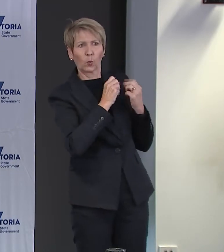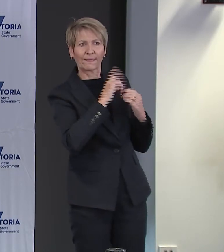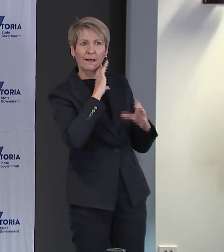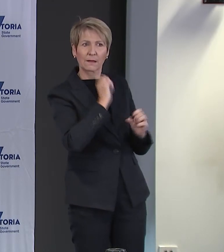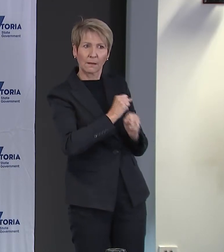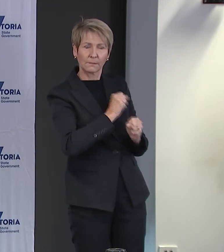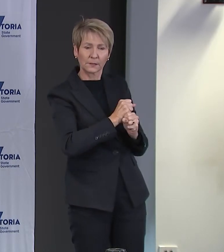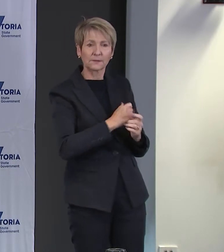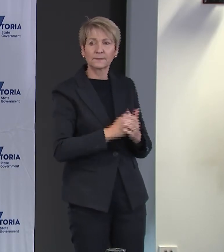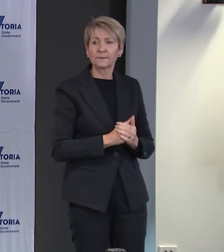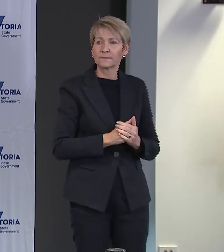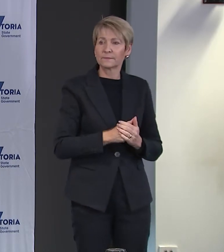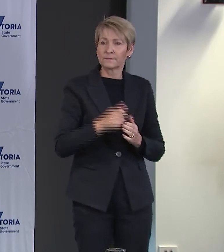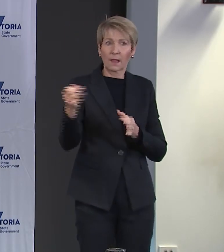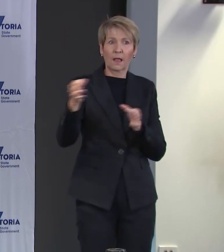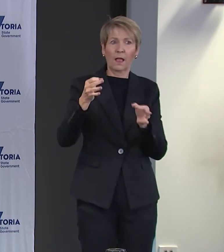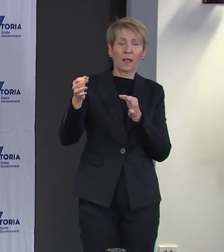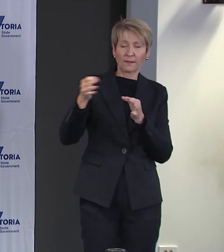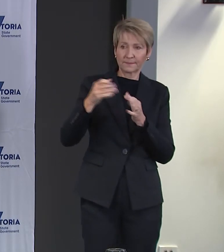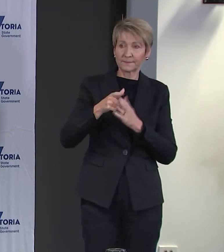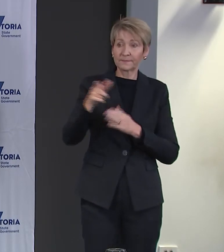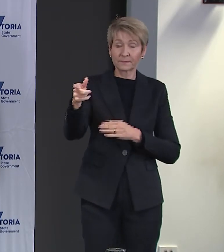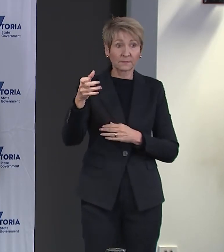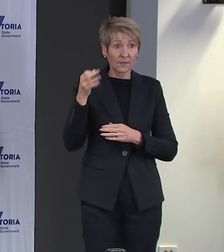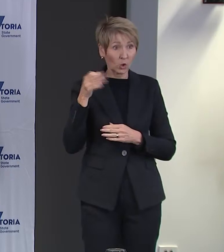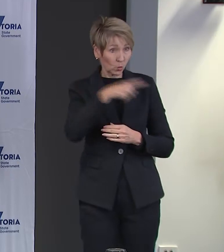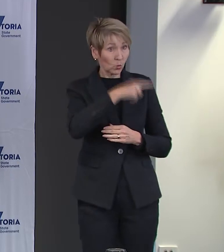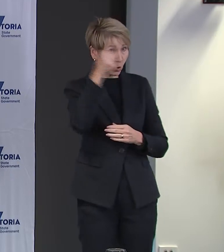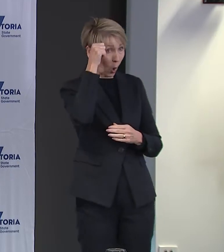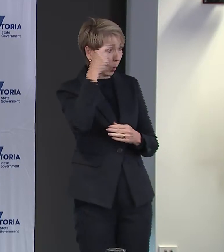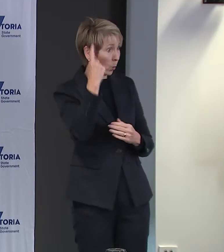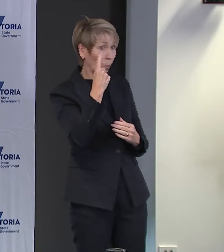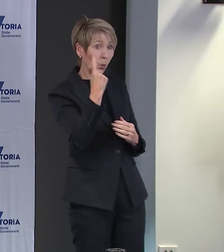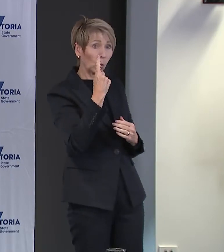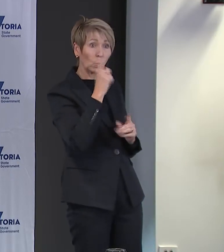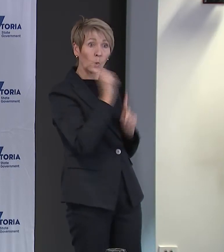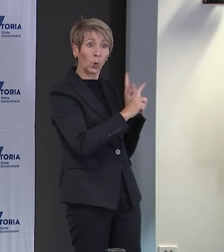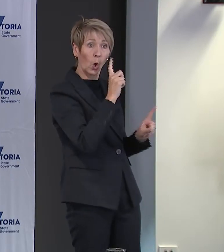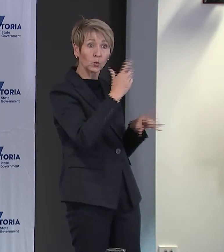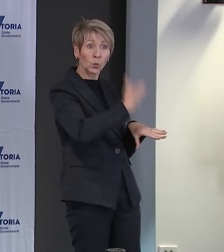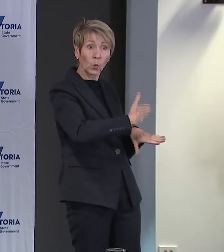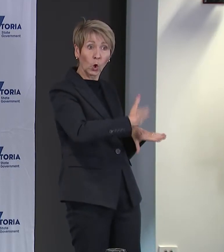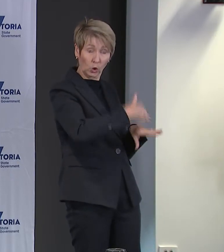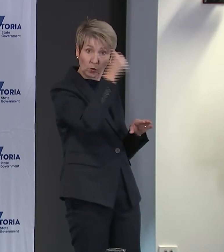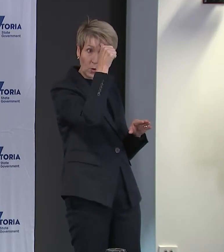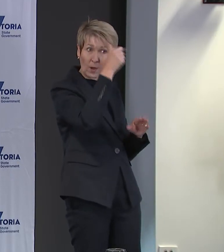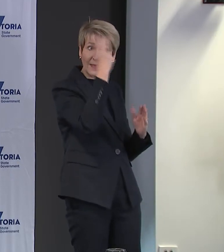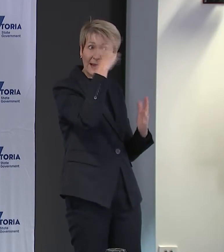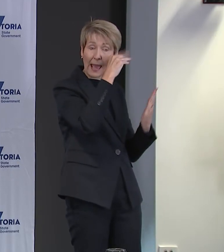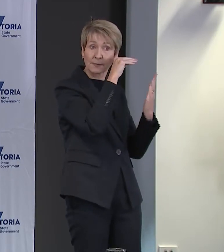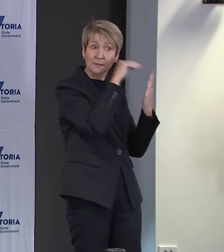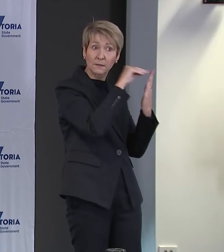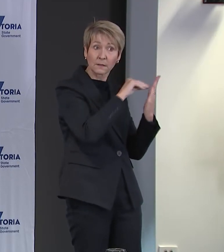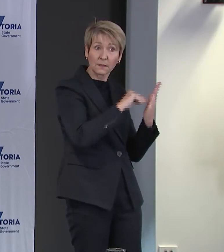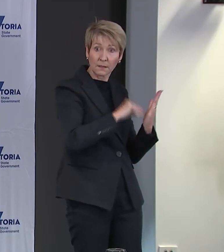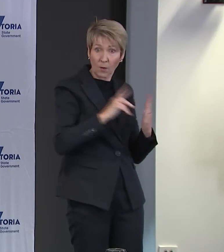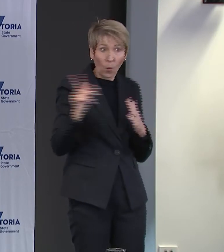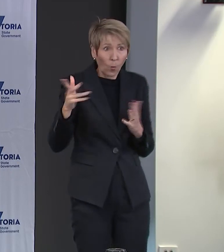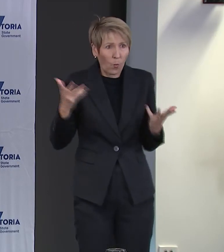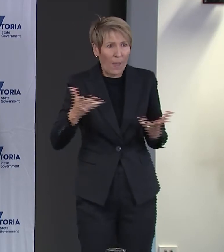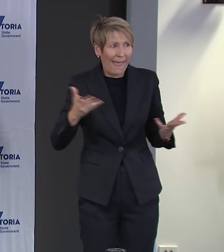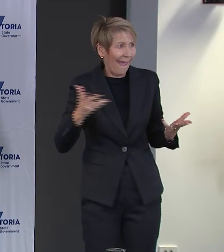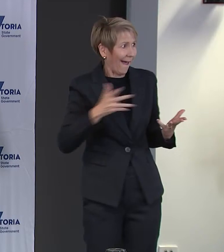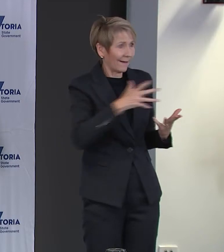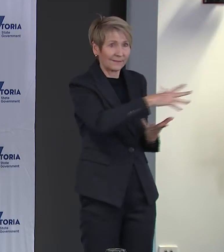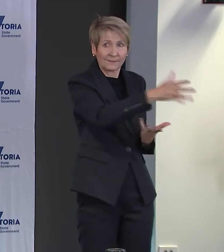do we tell us where it is? I mean, the whole point is that we know who's been there. I know they've got Sure. good records, but can we get more information on exactly where that is? So